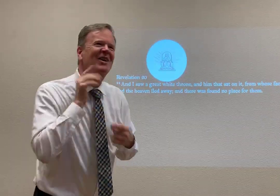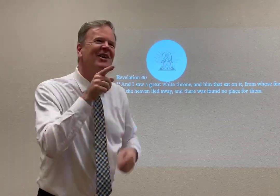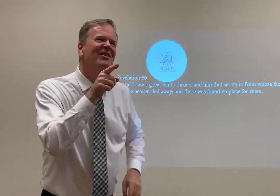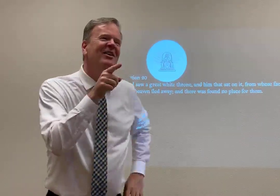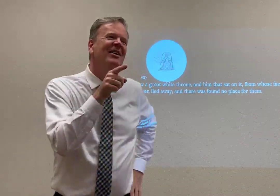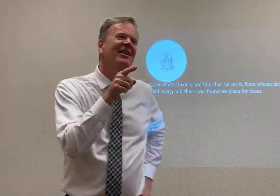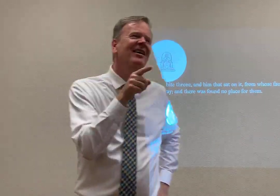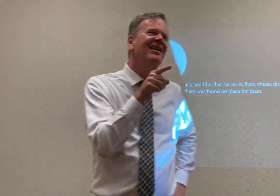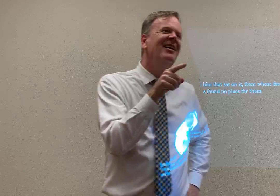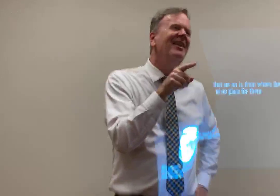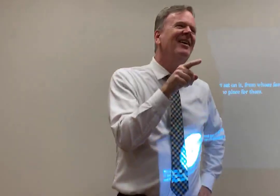When will you?